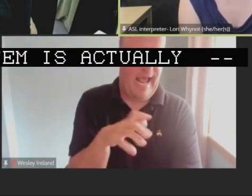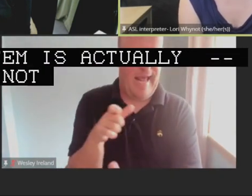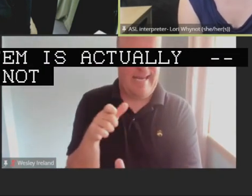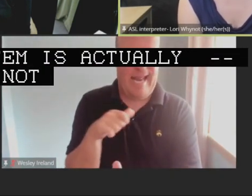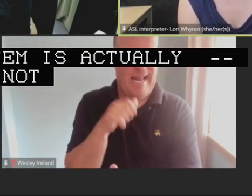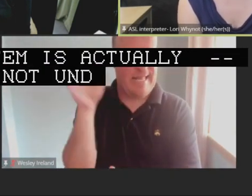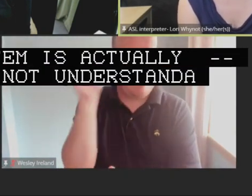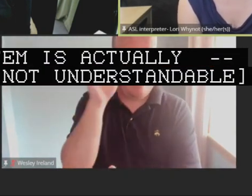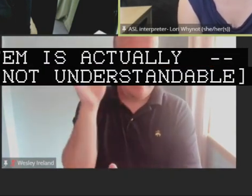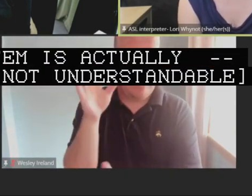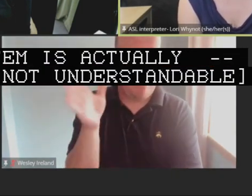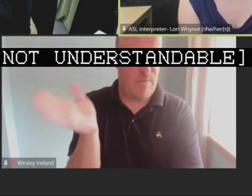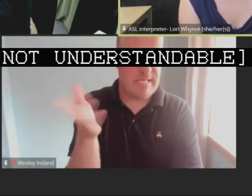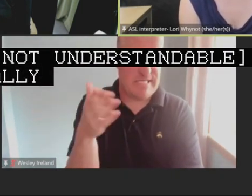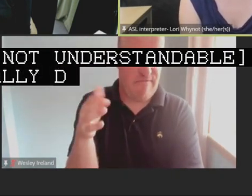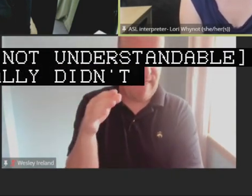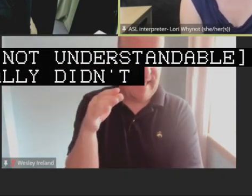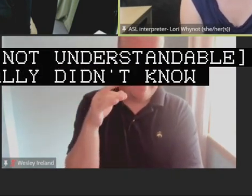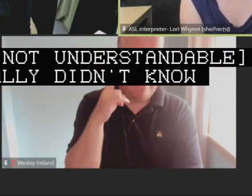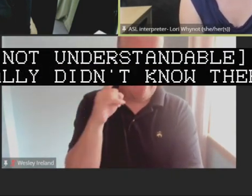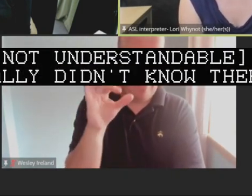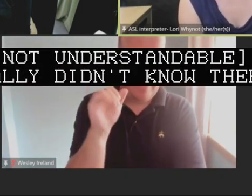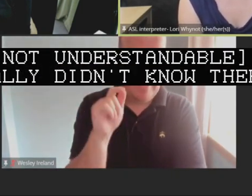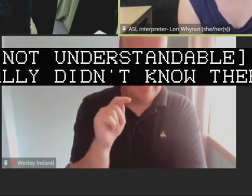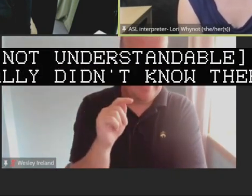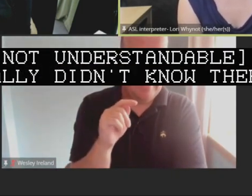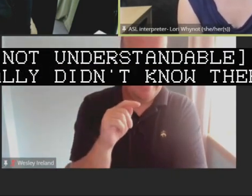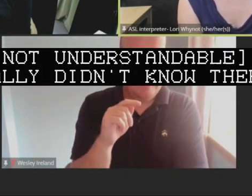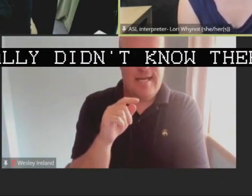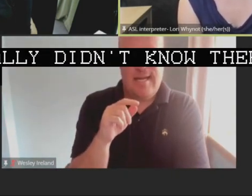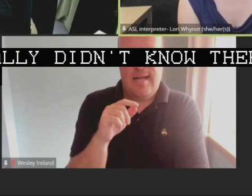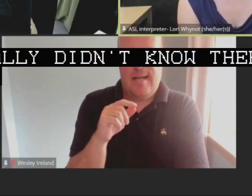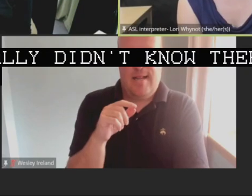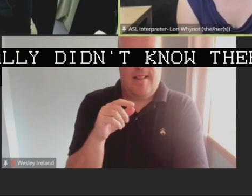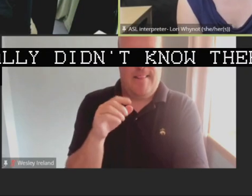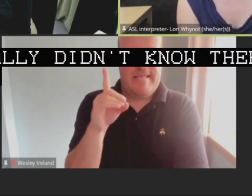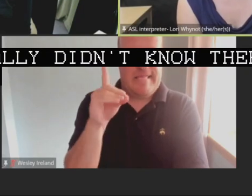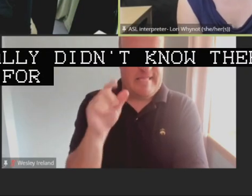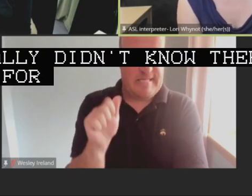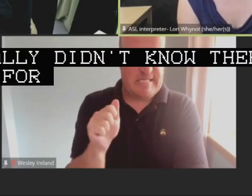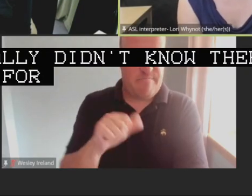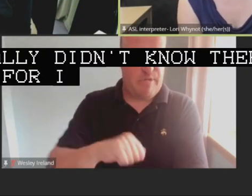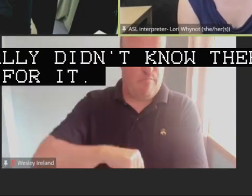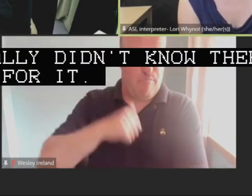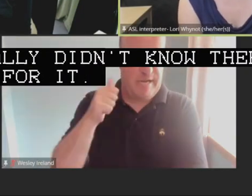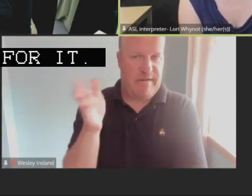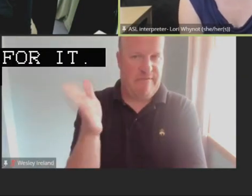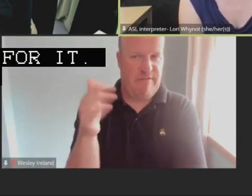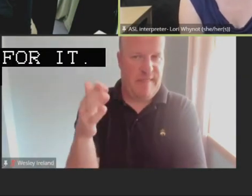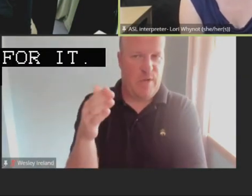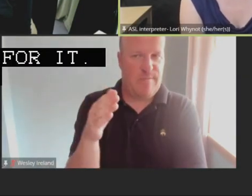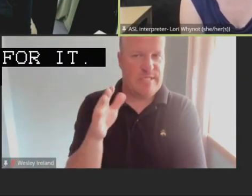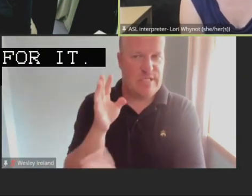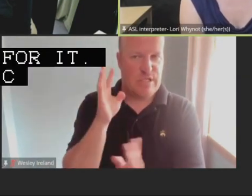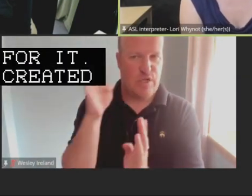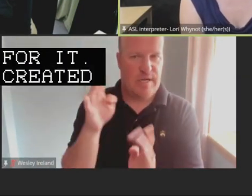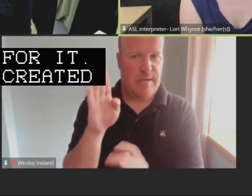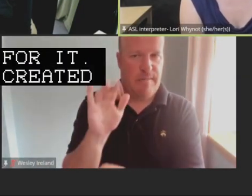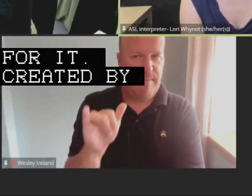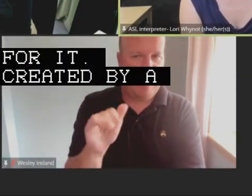didn't know that there was a flag for it, that it was actually created by a woman with a